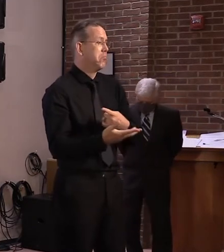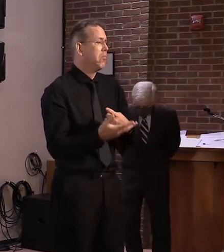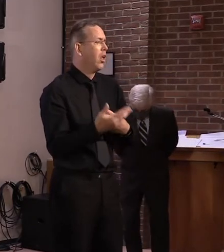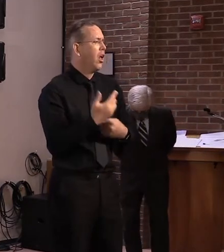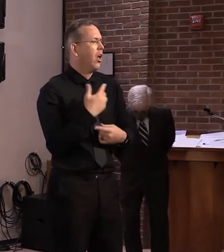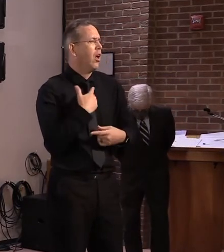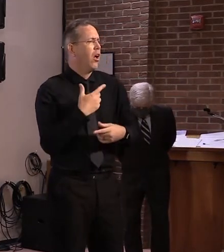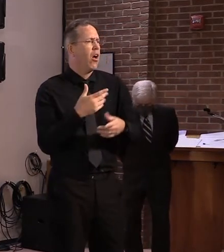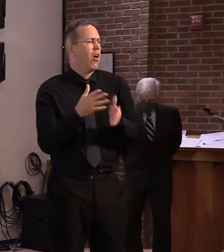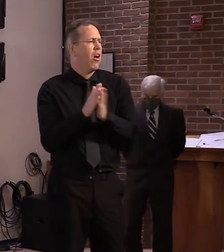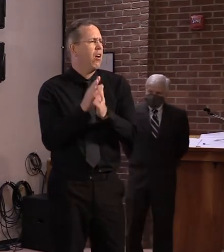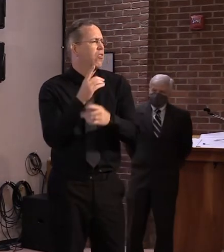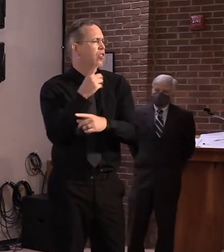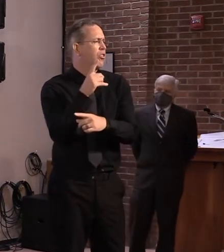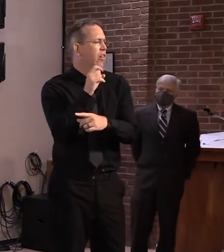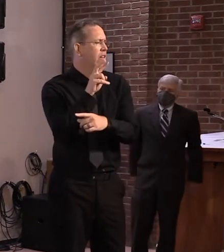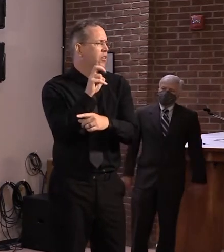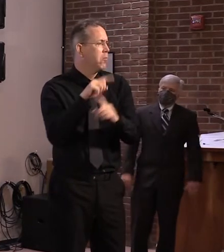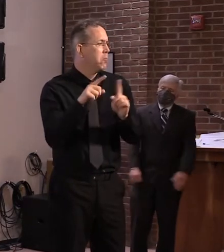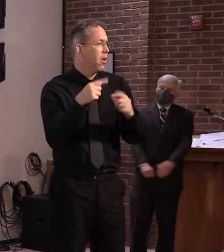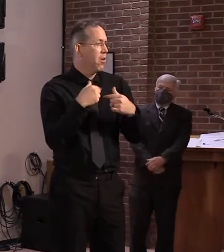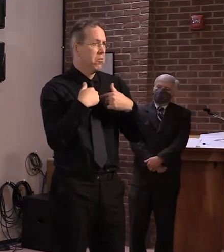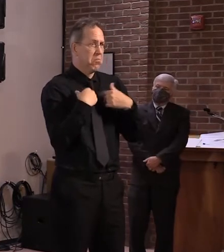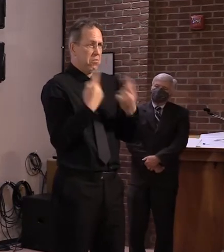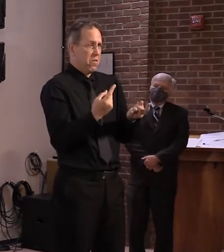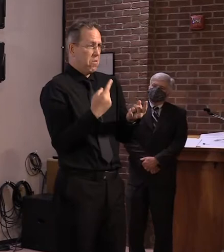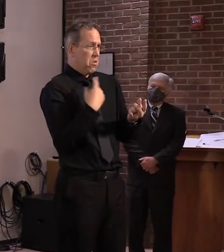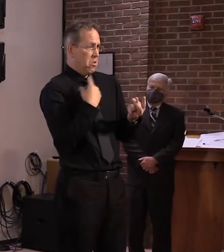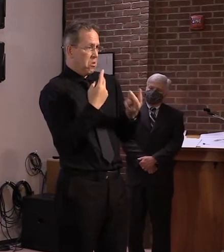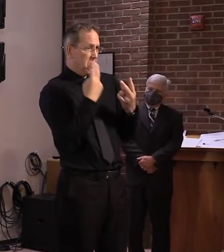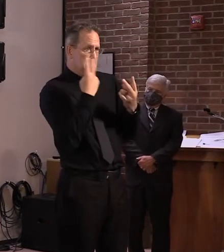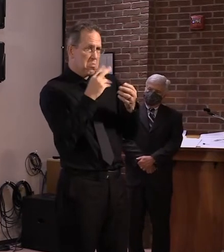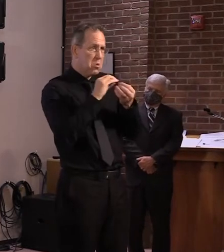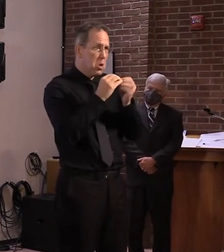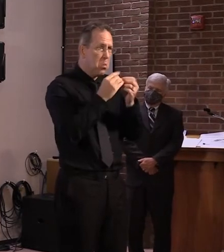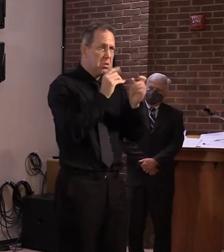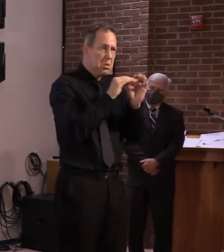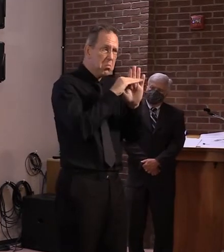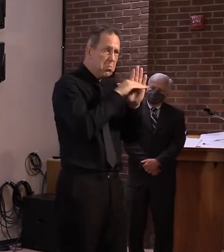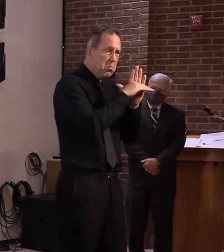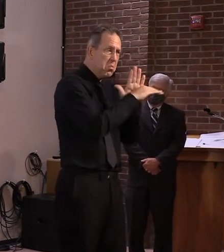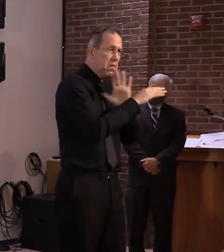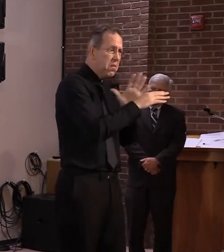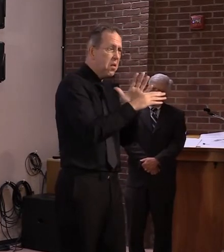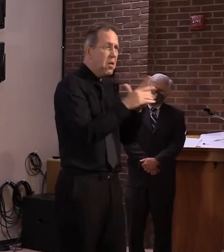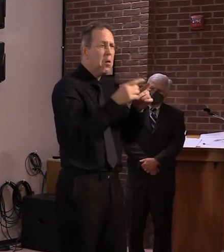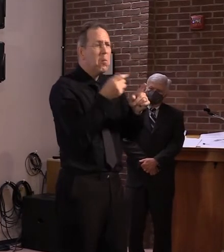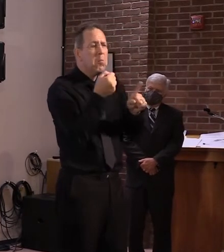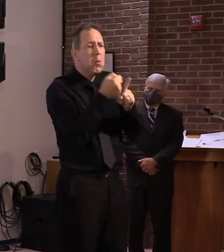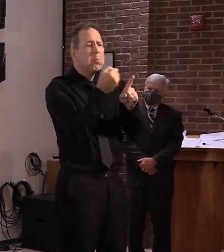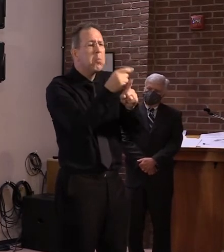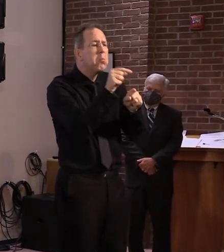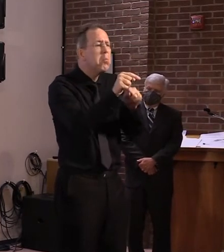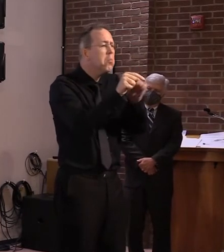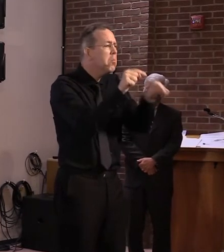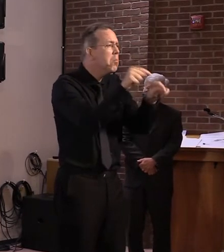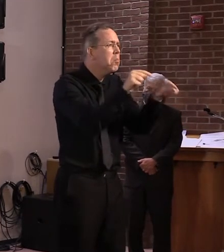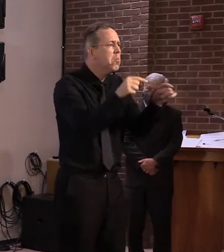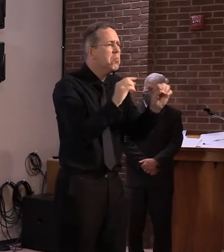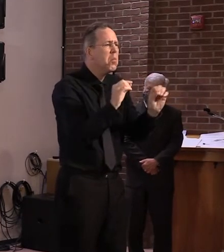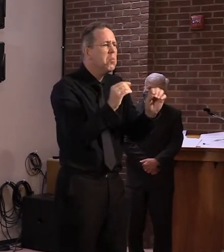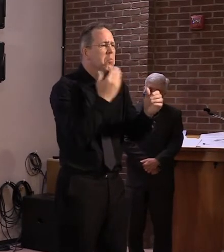continue to stay about normal. We've had two or three outbreaks that we feel as though we have a handle